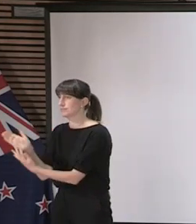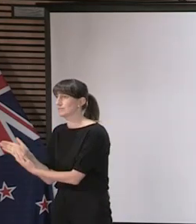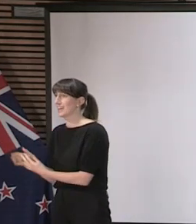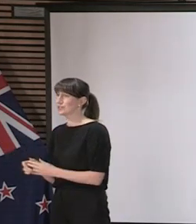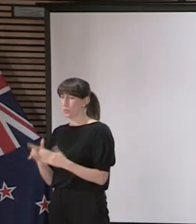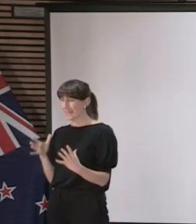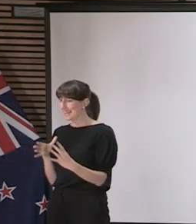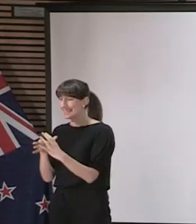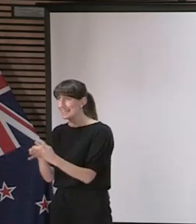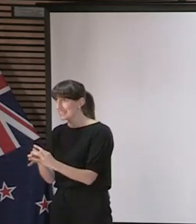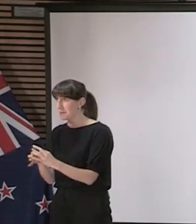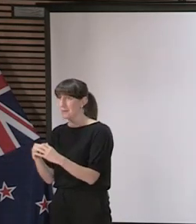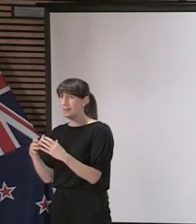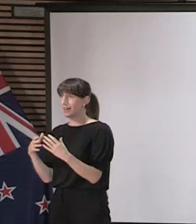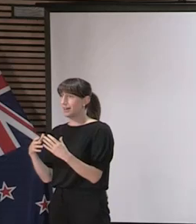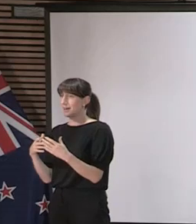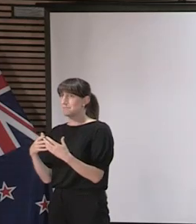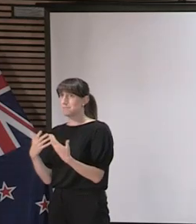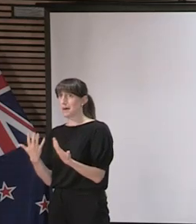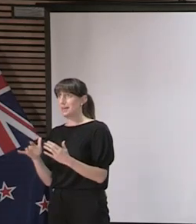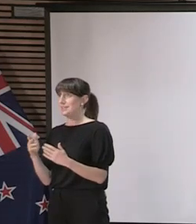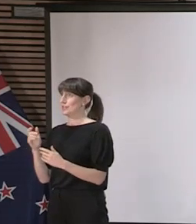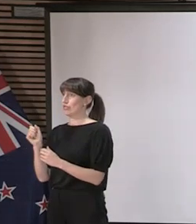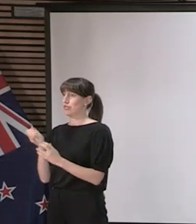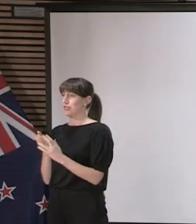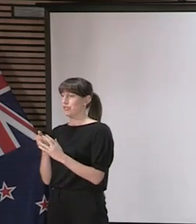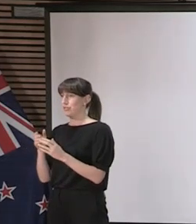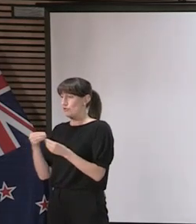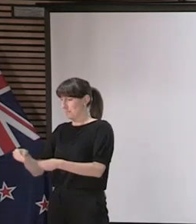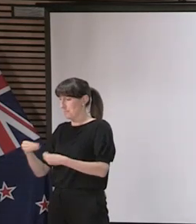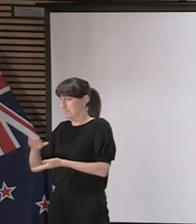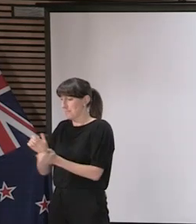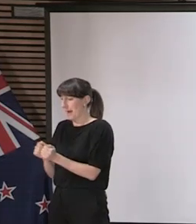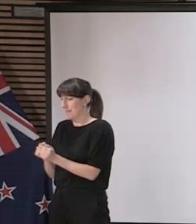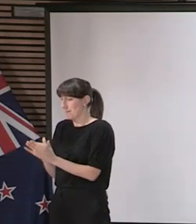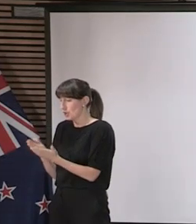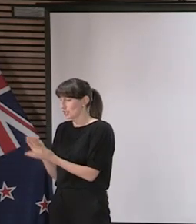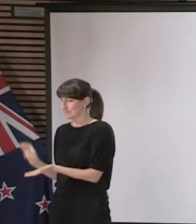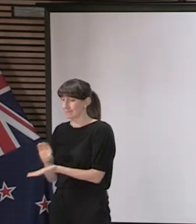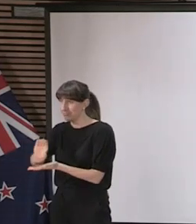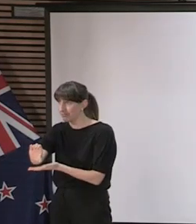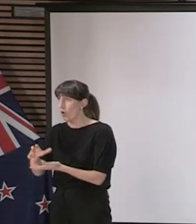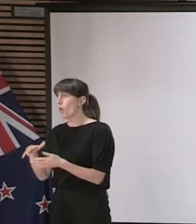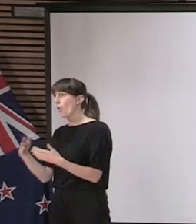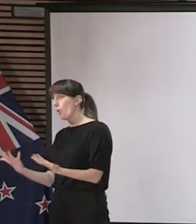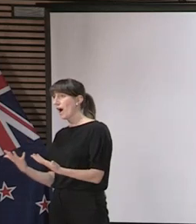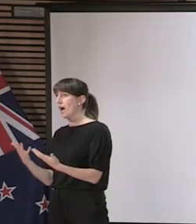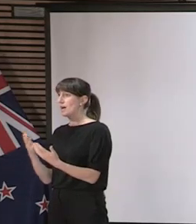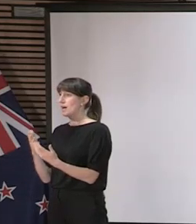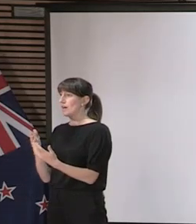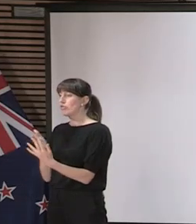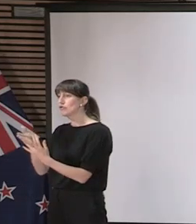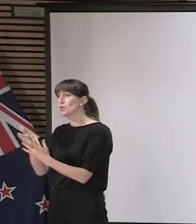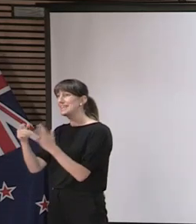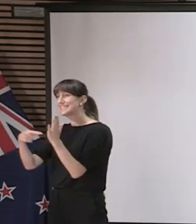it's an old-fashioned connection through the courier service, and of course through the television networks that we've got up and running. We're